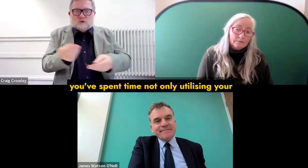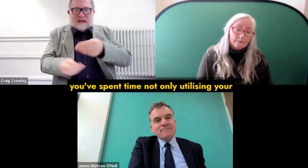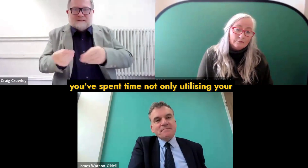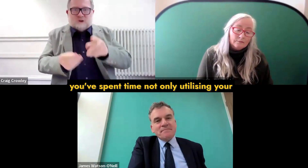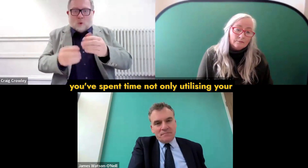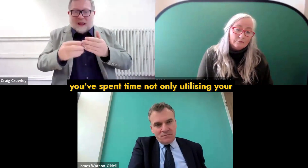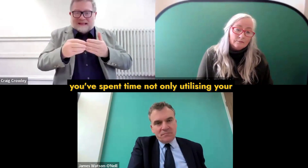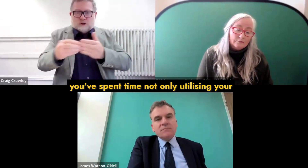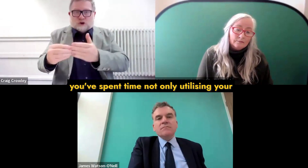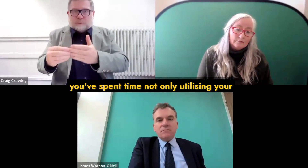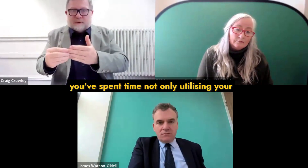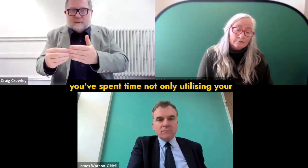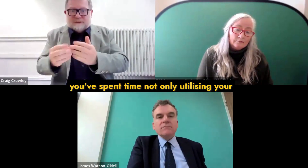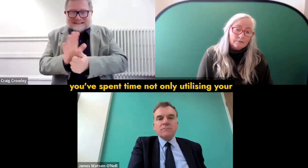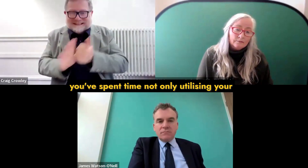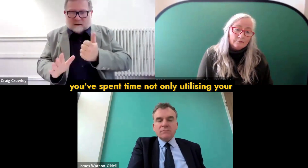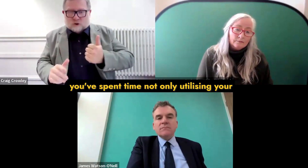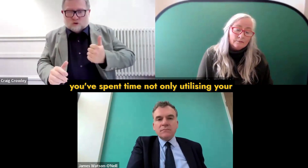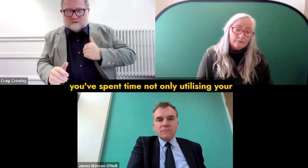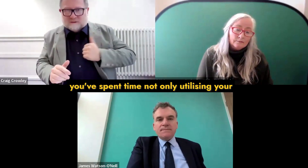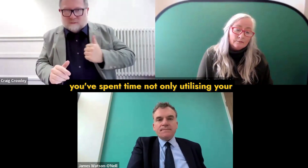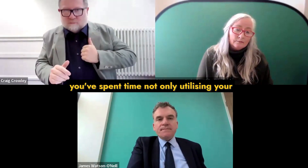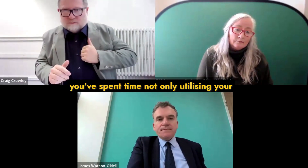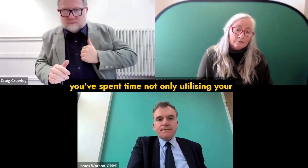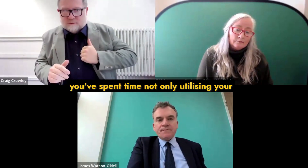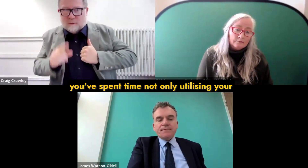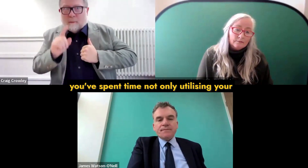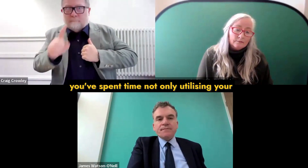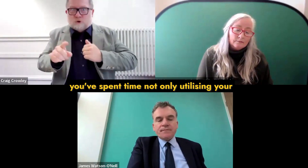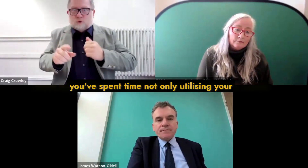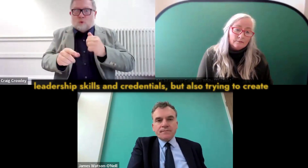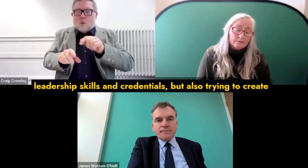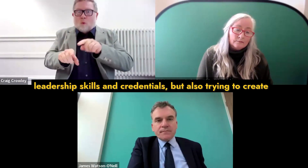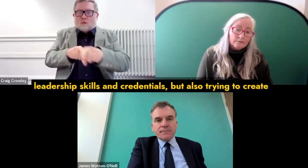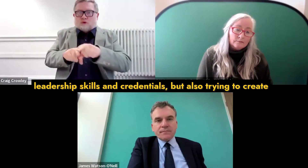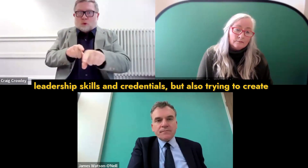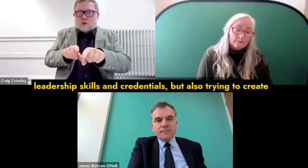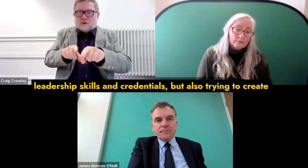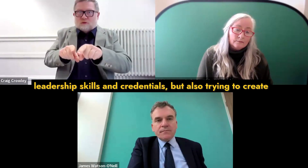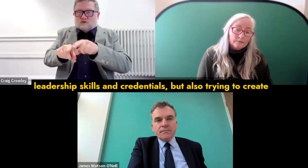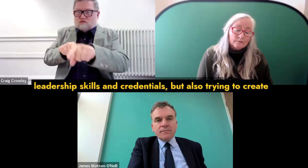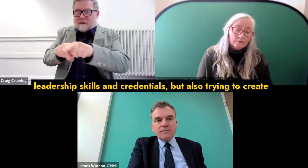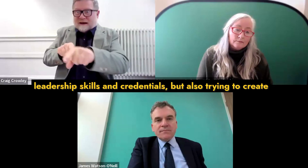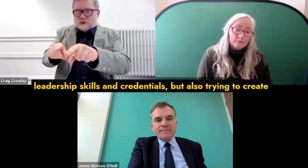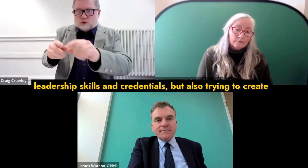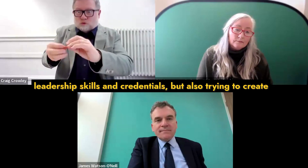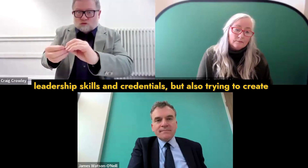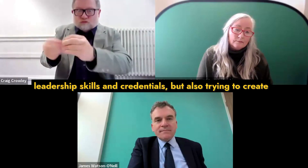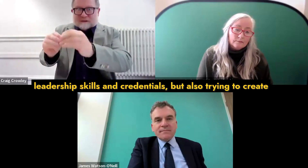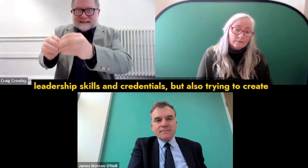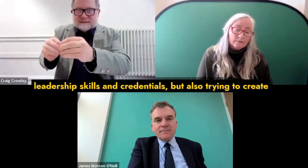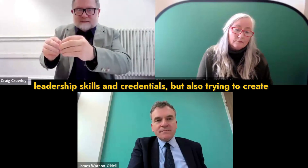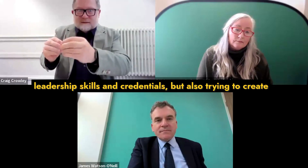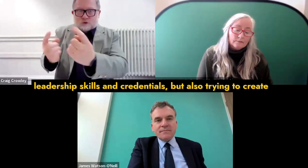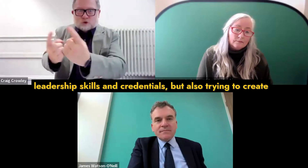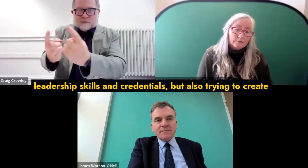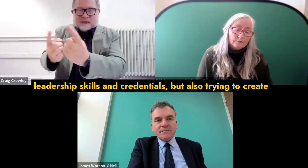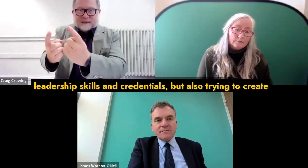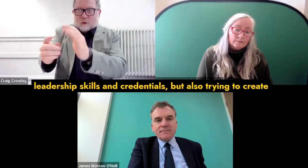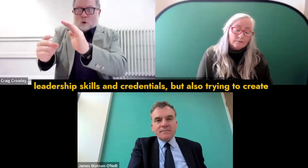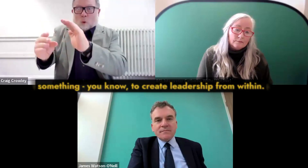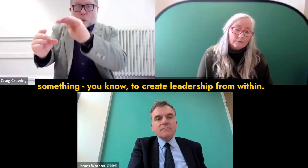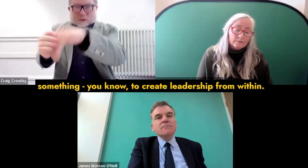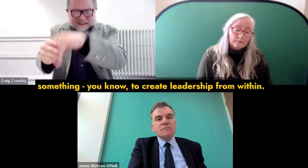time not only utilizing your leadership skills and credentials, but also